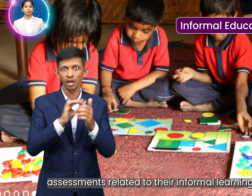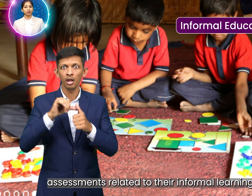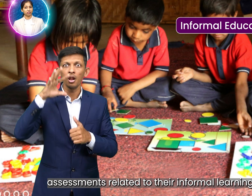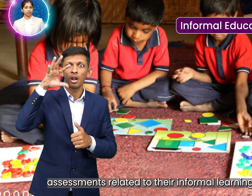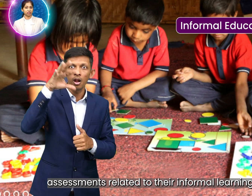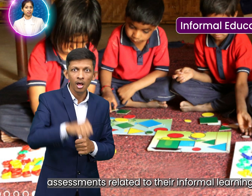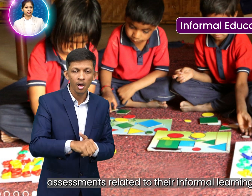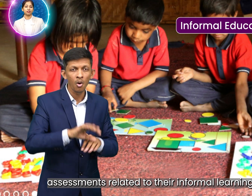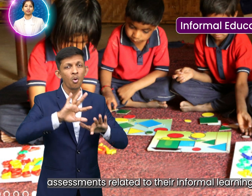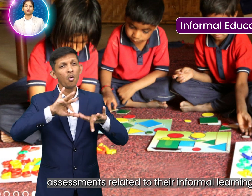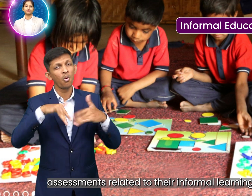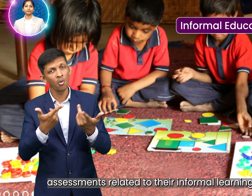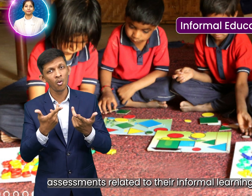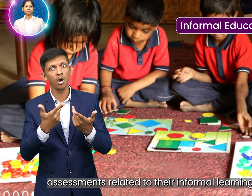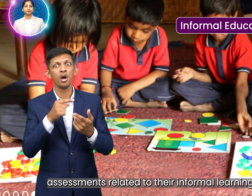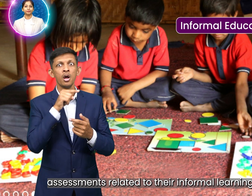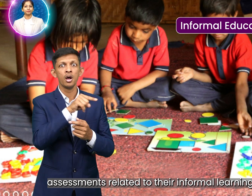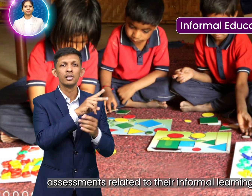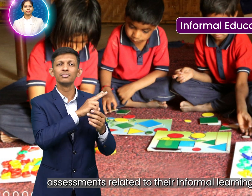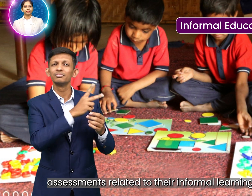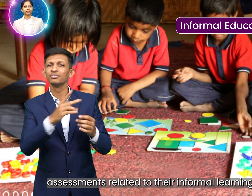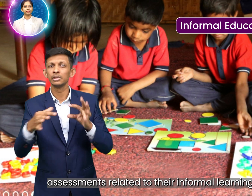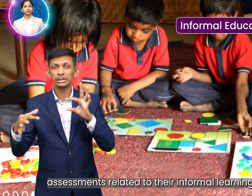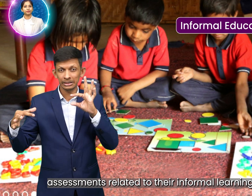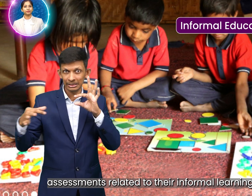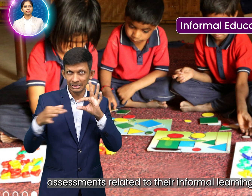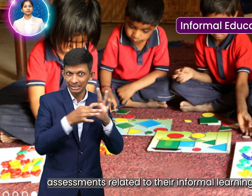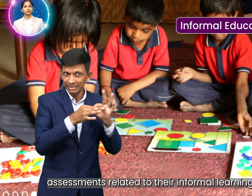learning experiences.